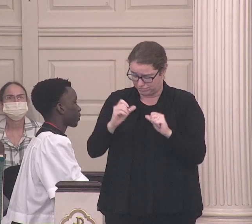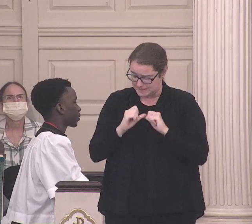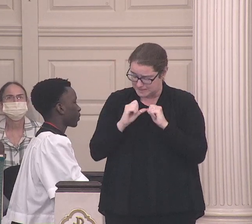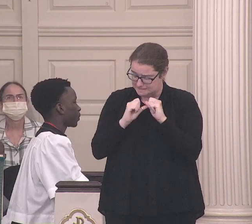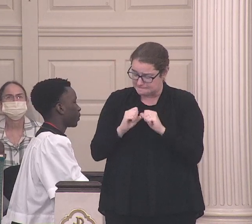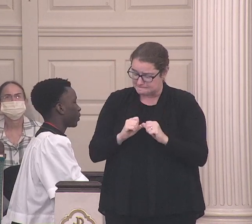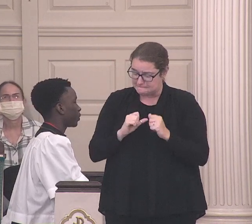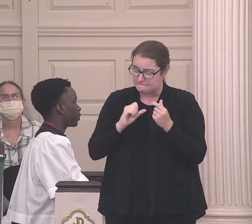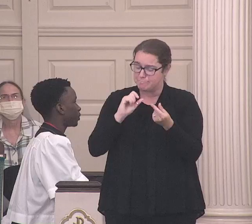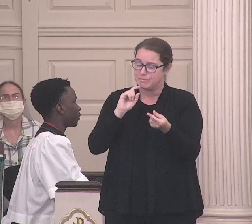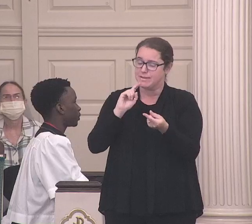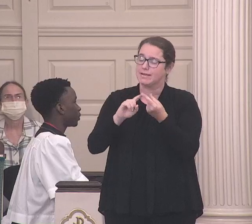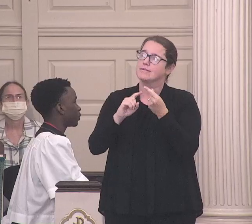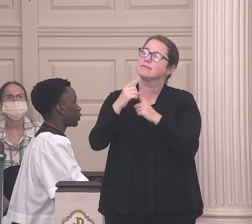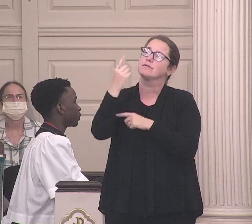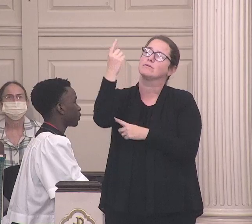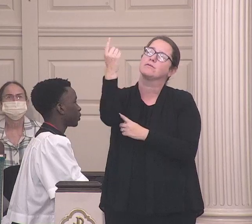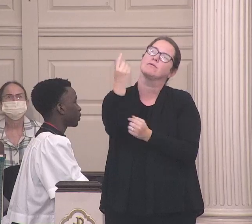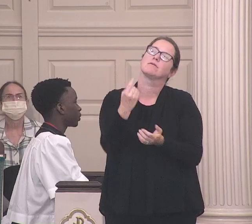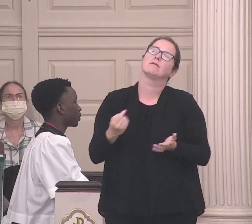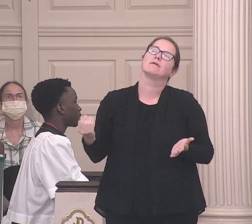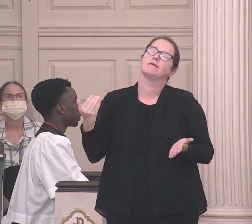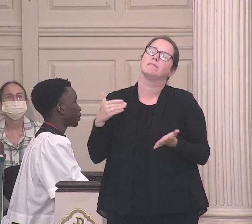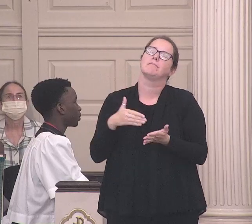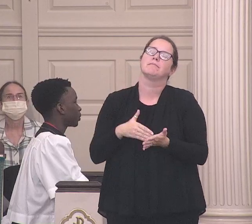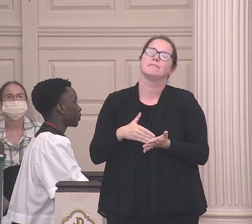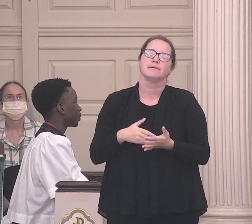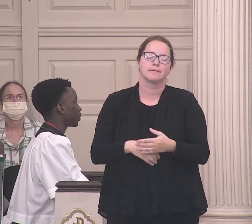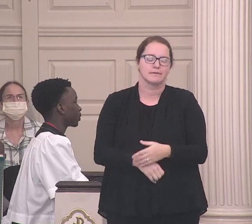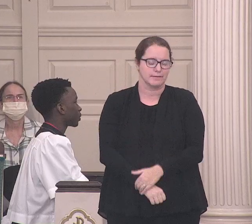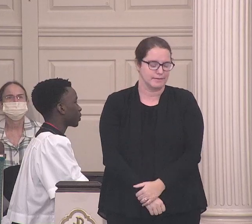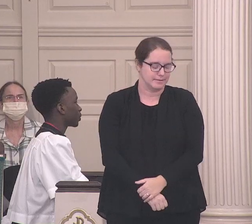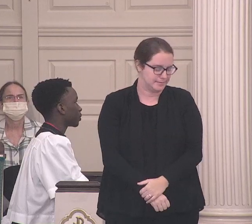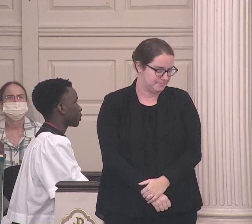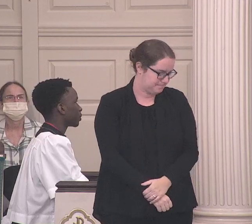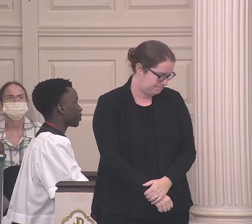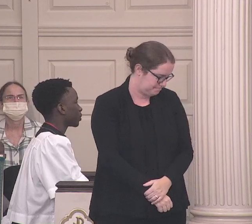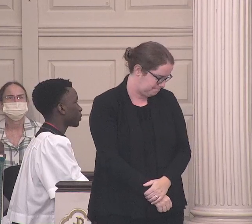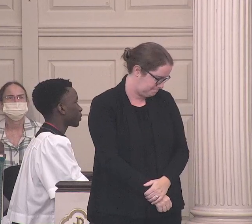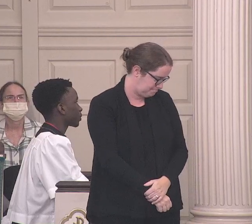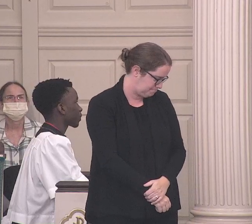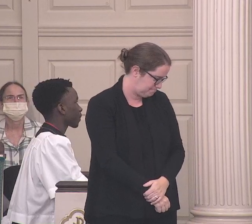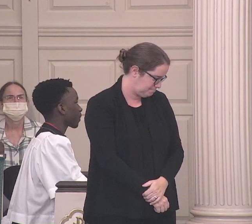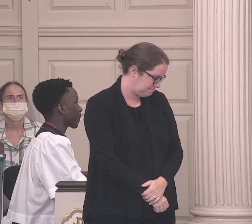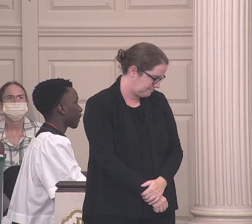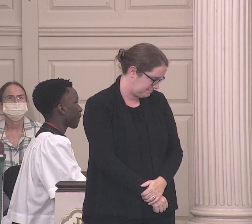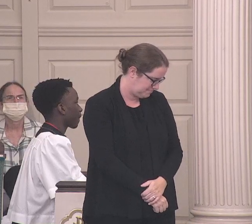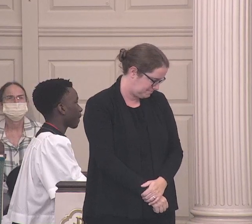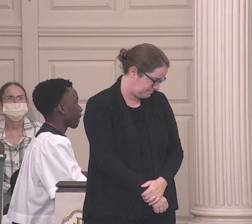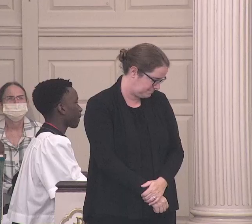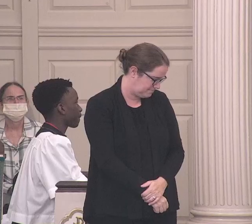resurrection until you come again.